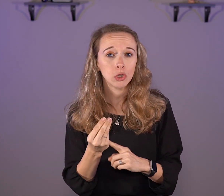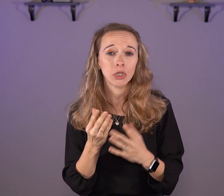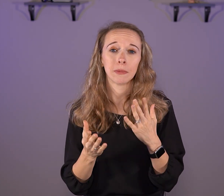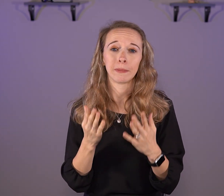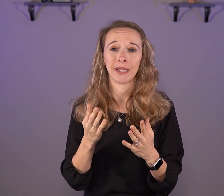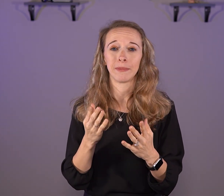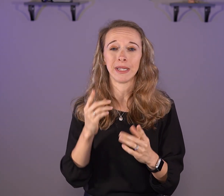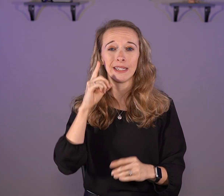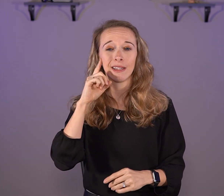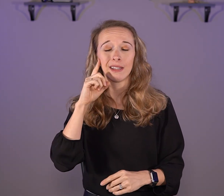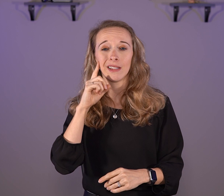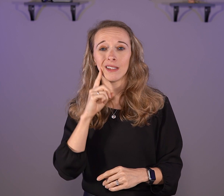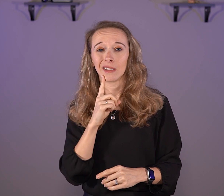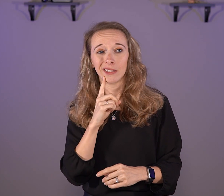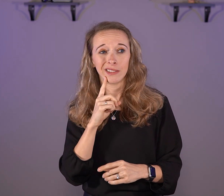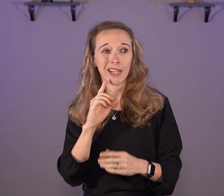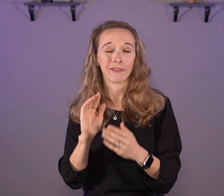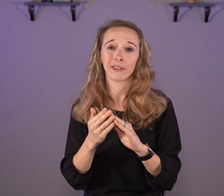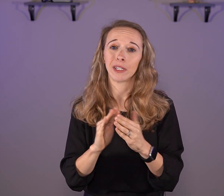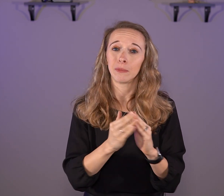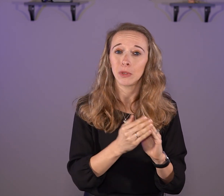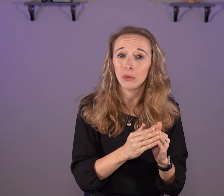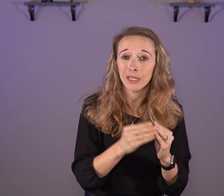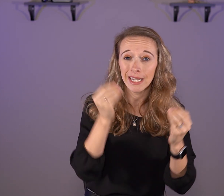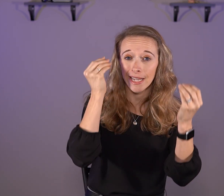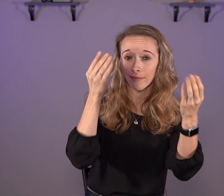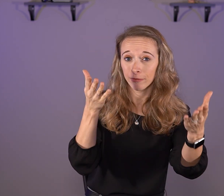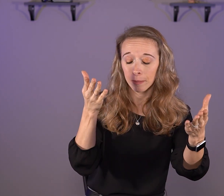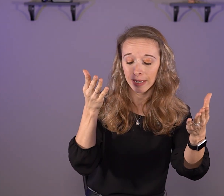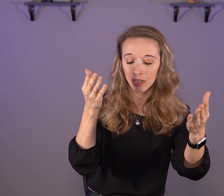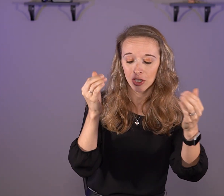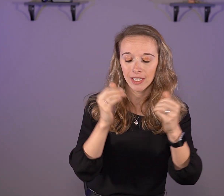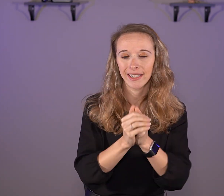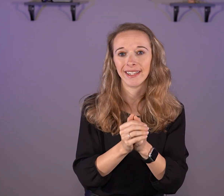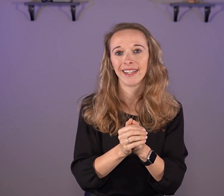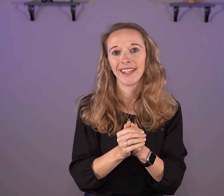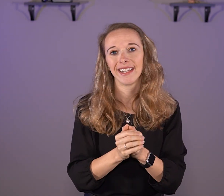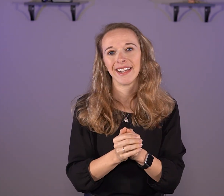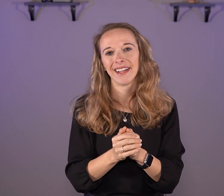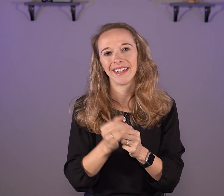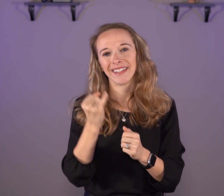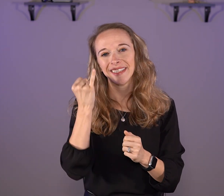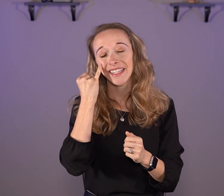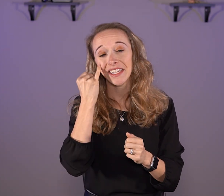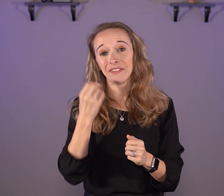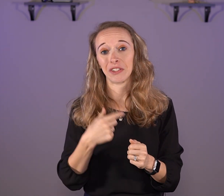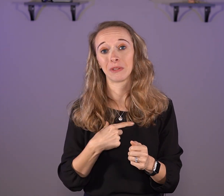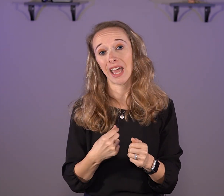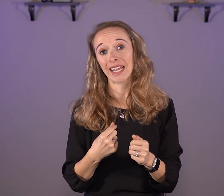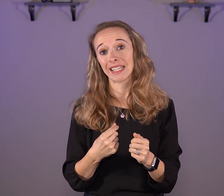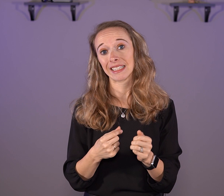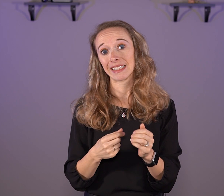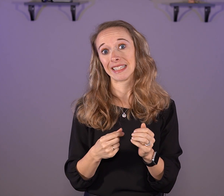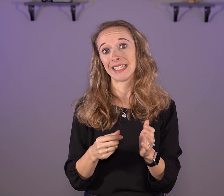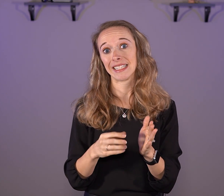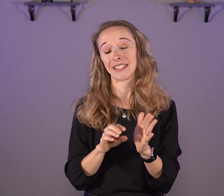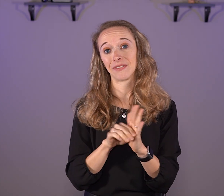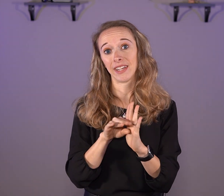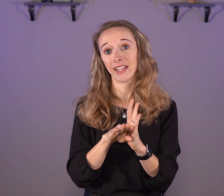culture, maybe a little deaf community information. If you like this